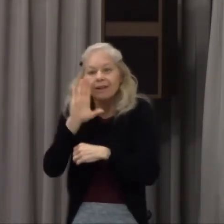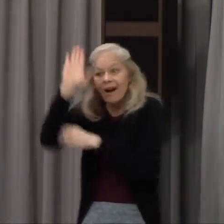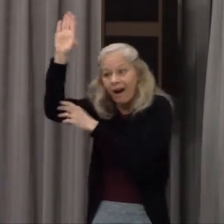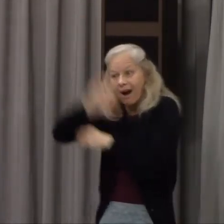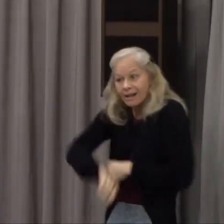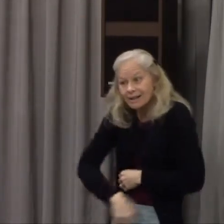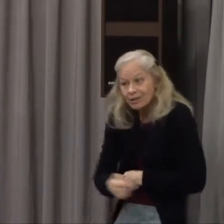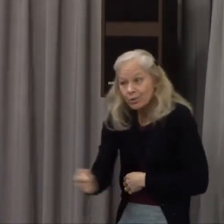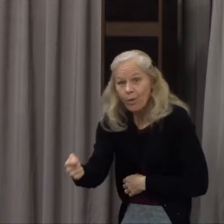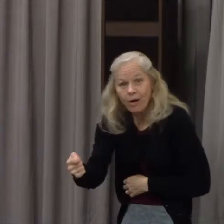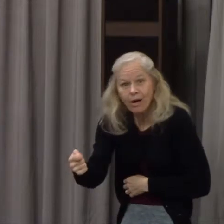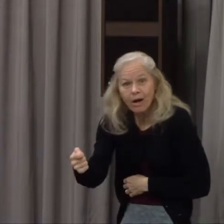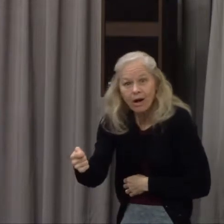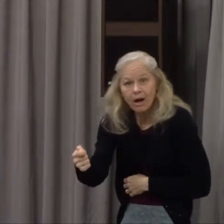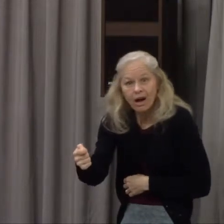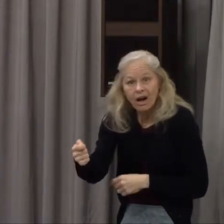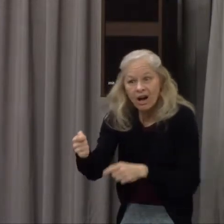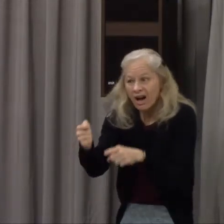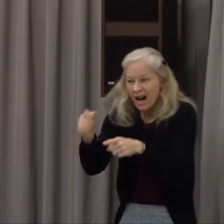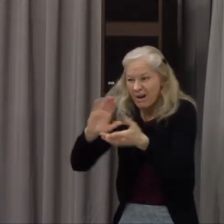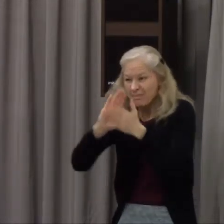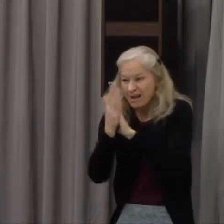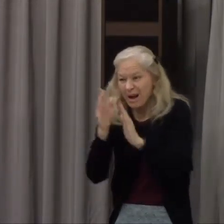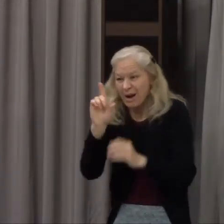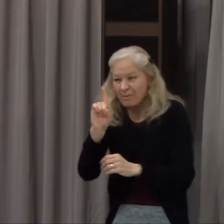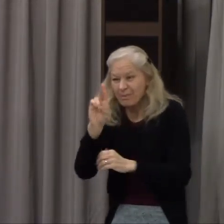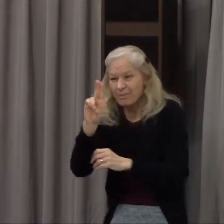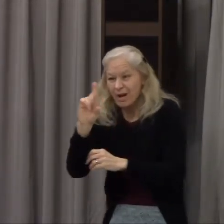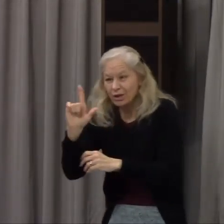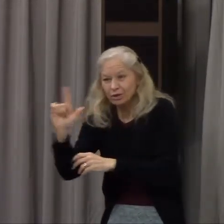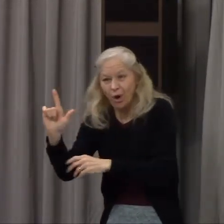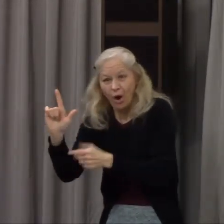O Lord, thy word is settled in heaven. Forever.